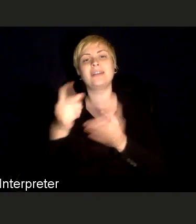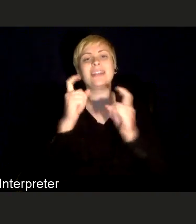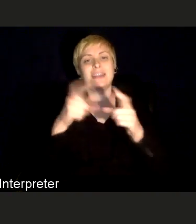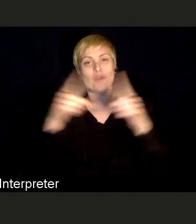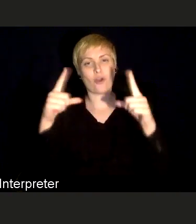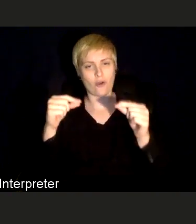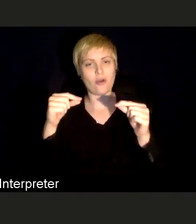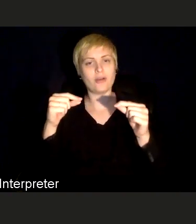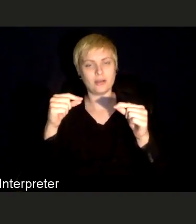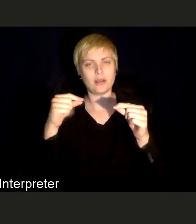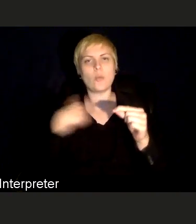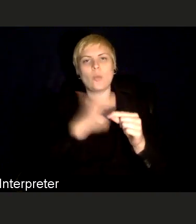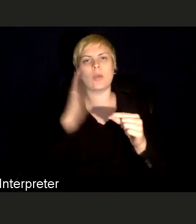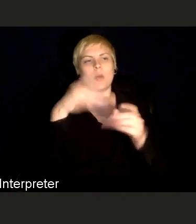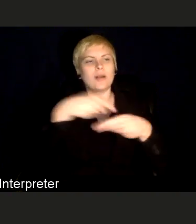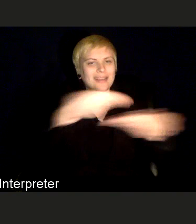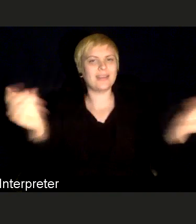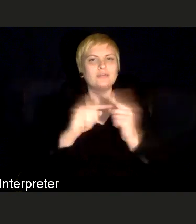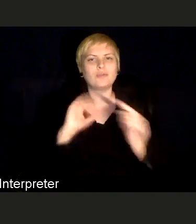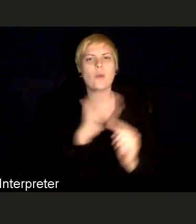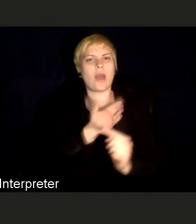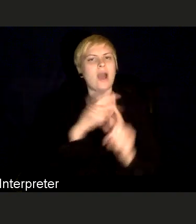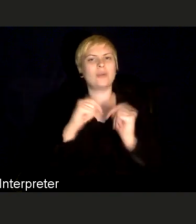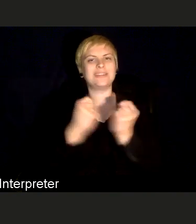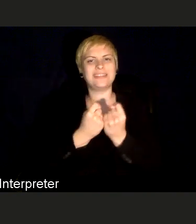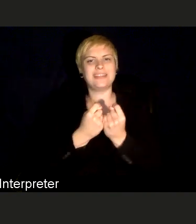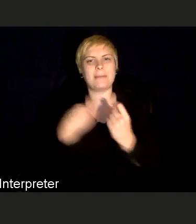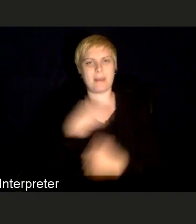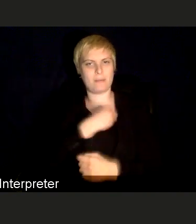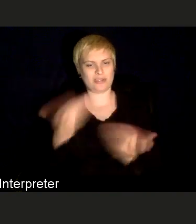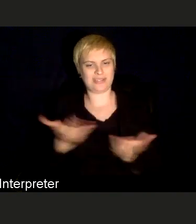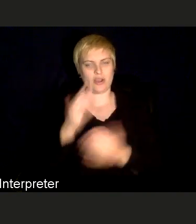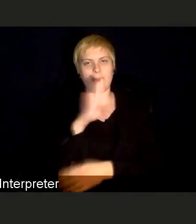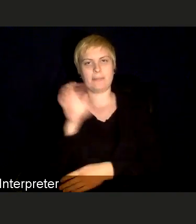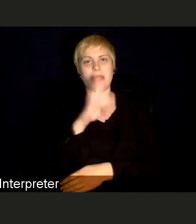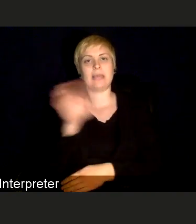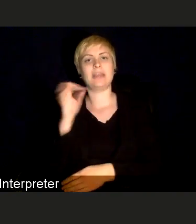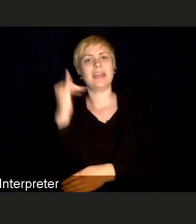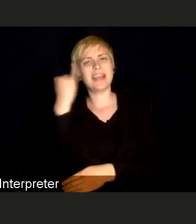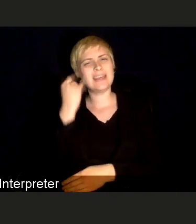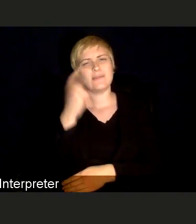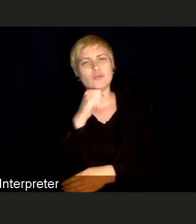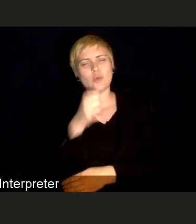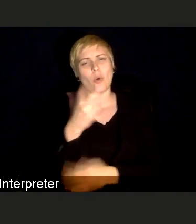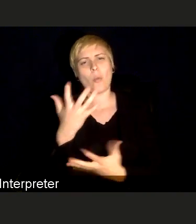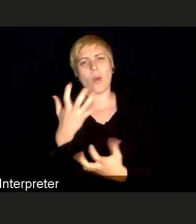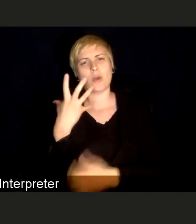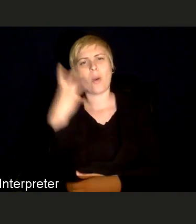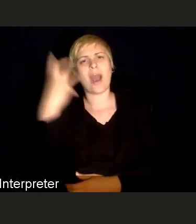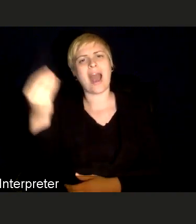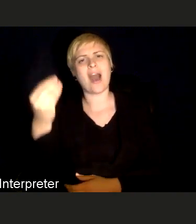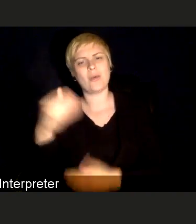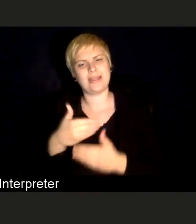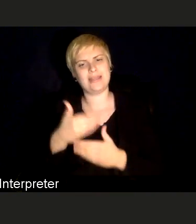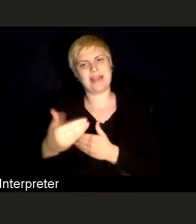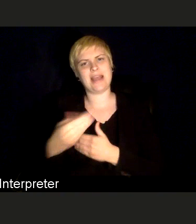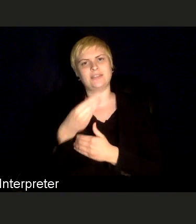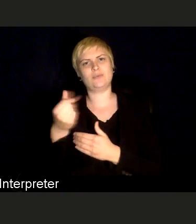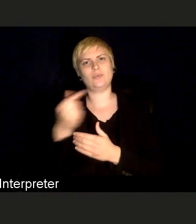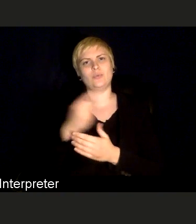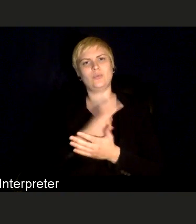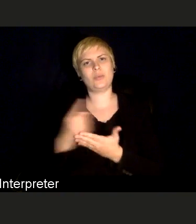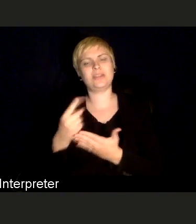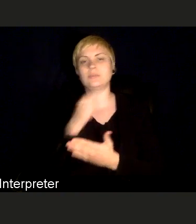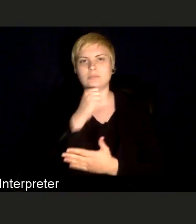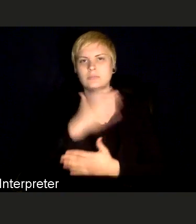to our Beebe team members. If you don't want to go out in these next couple weeks, which we are encouraging you not to do,